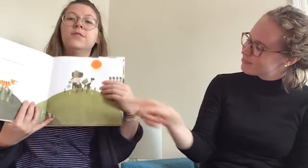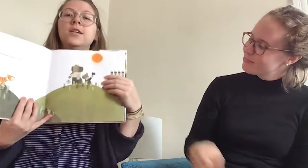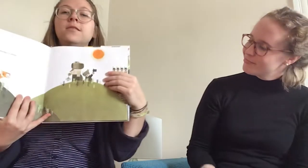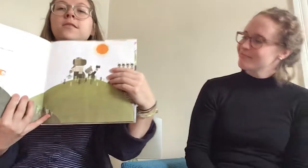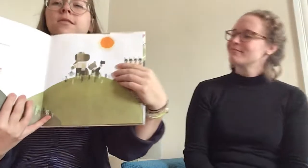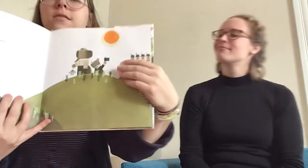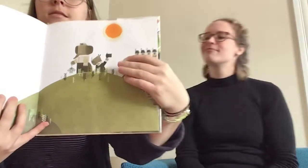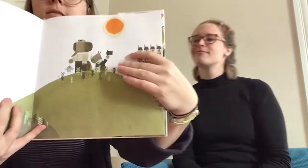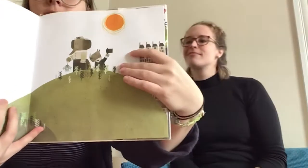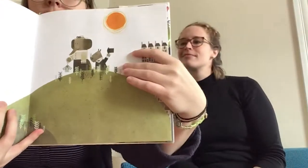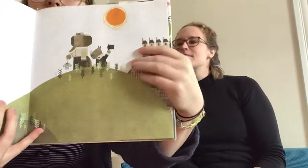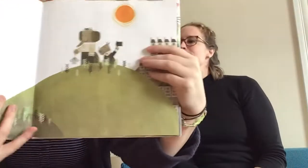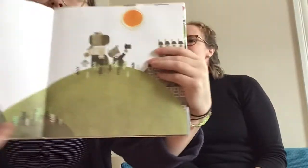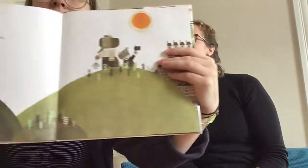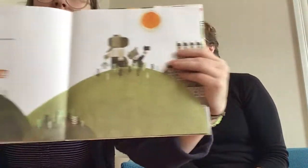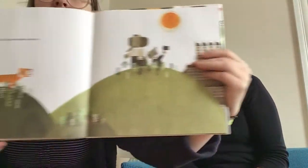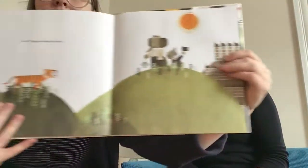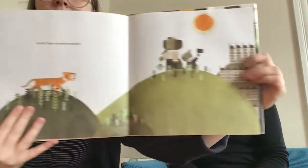His friends